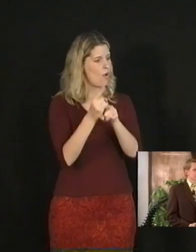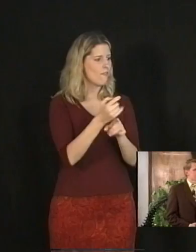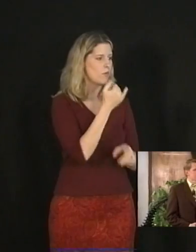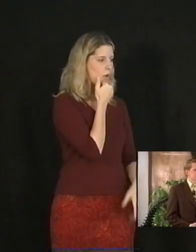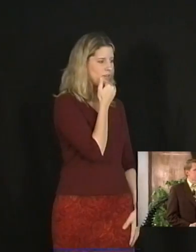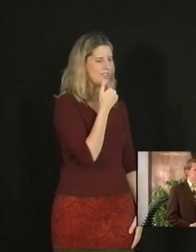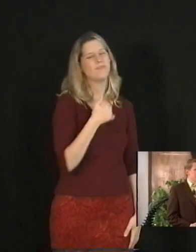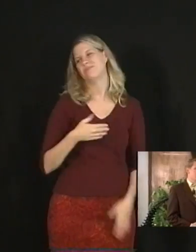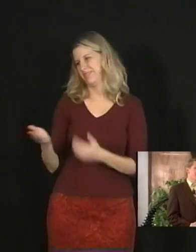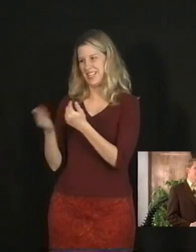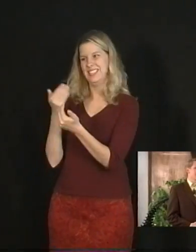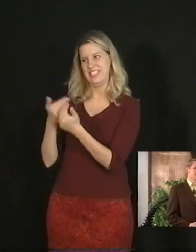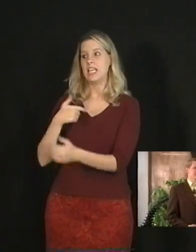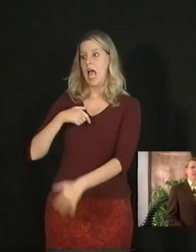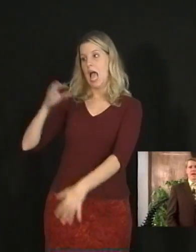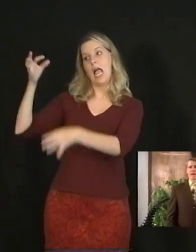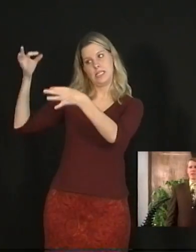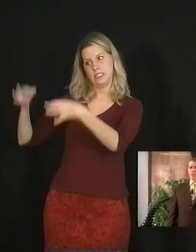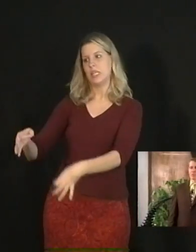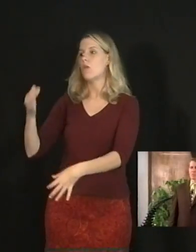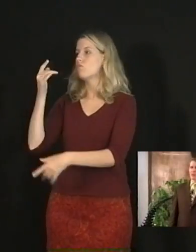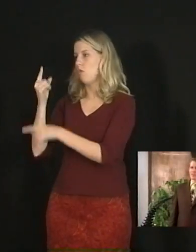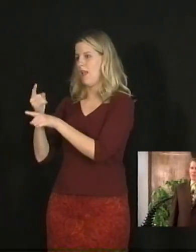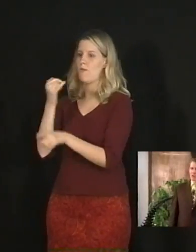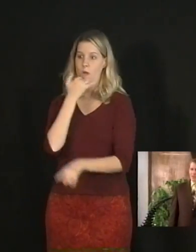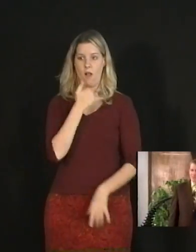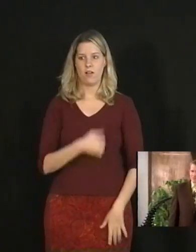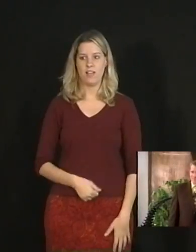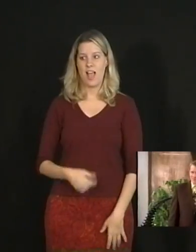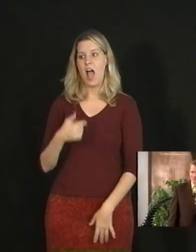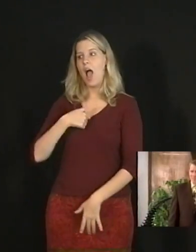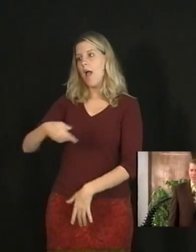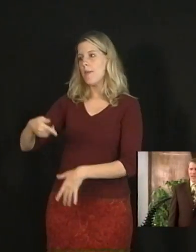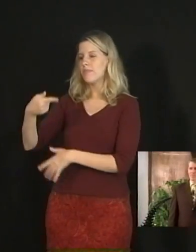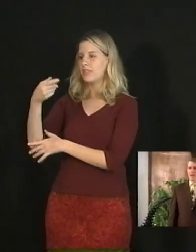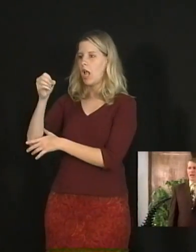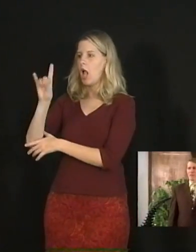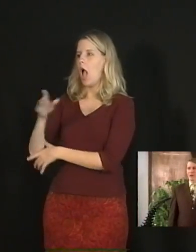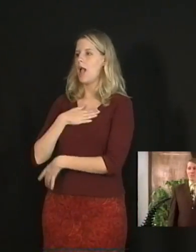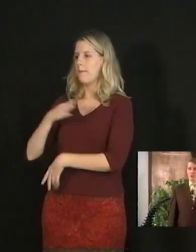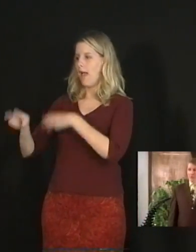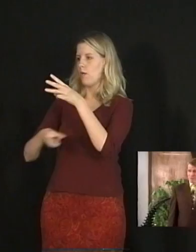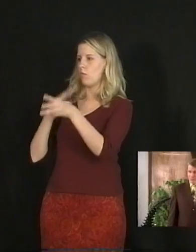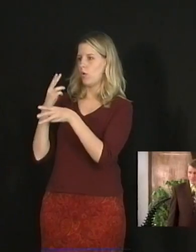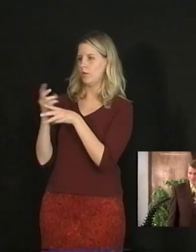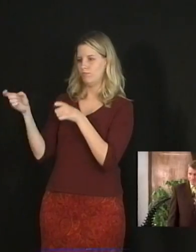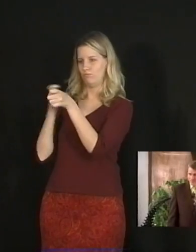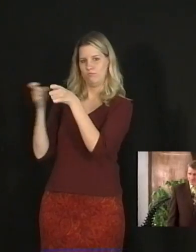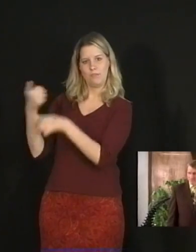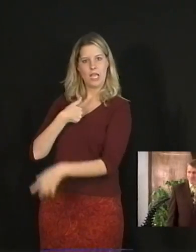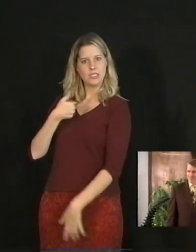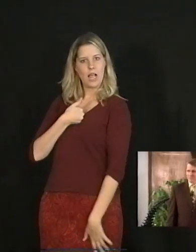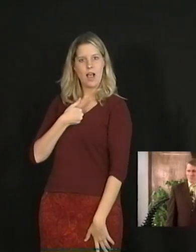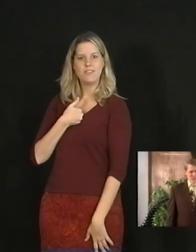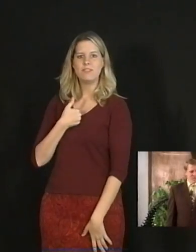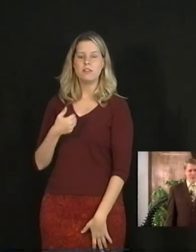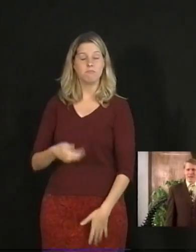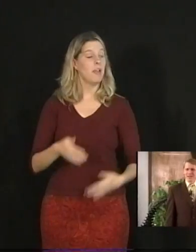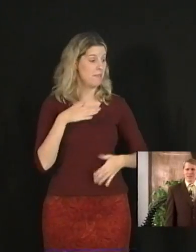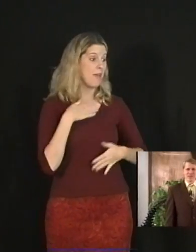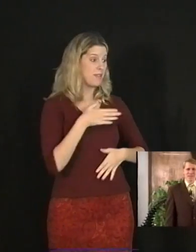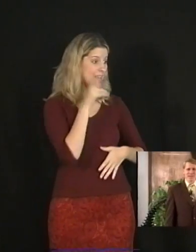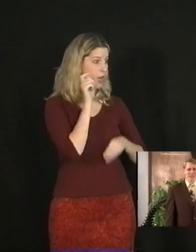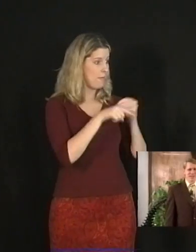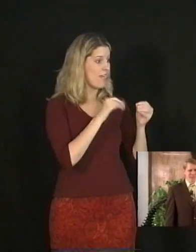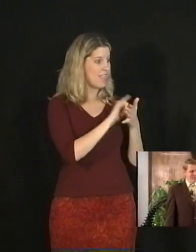wrong?" He said, "Oh, that's easy." He said, "I determine what's right and wrong." He said, "I'm the God of my own universe." I said, "I'm